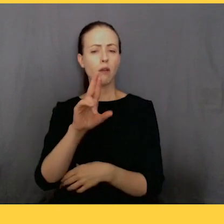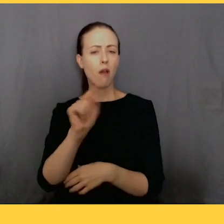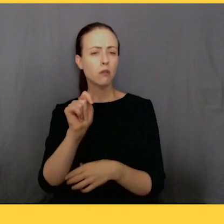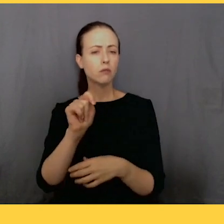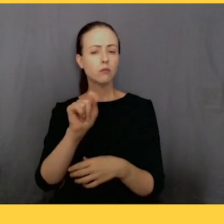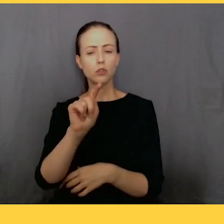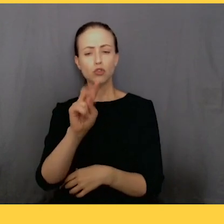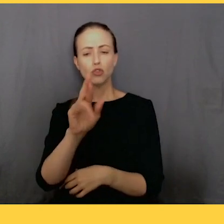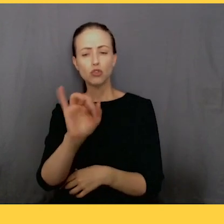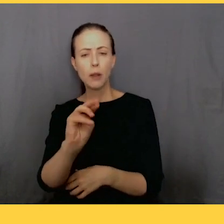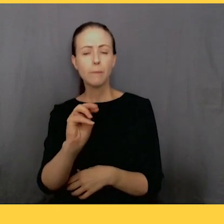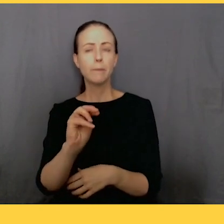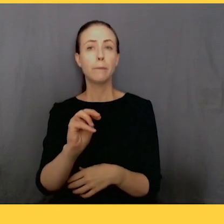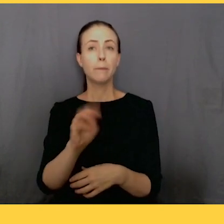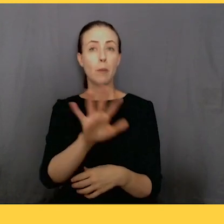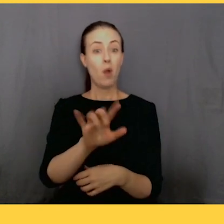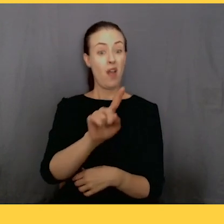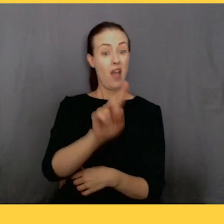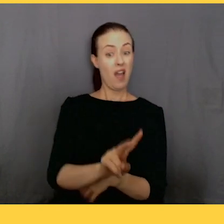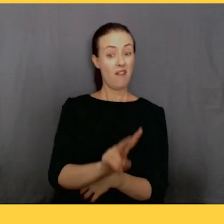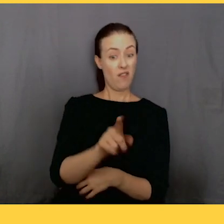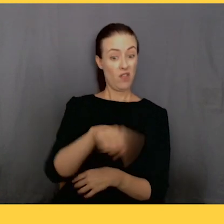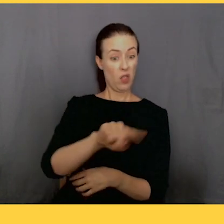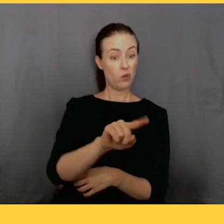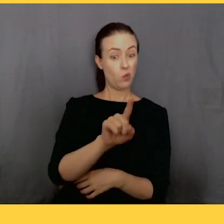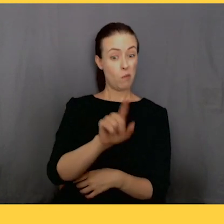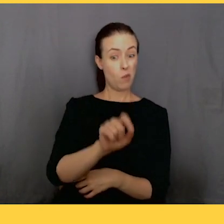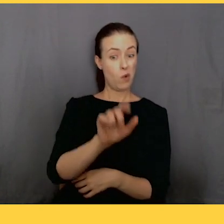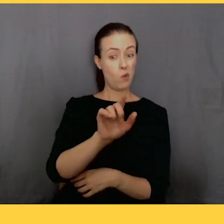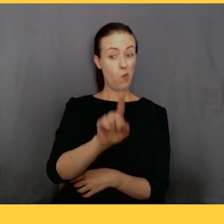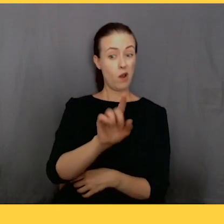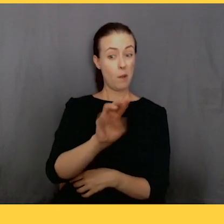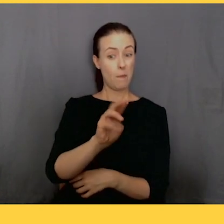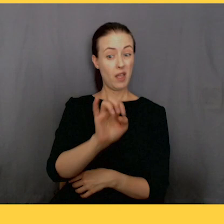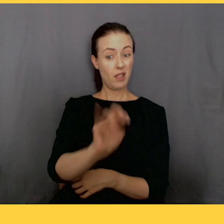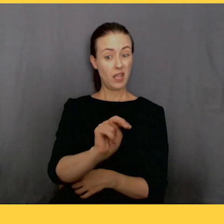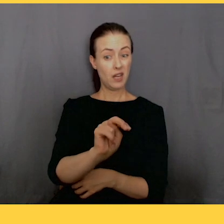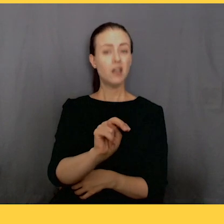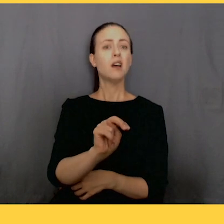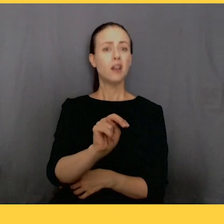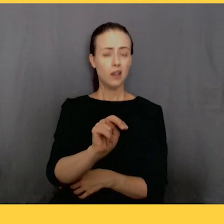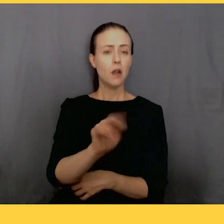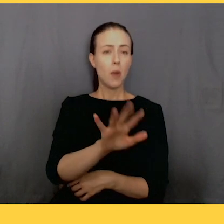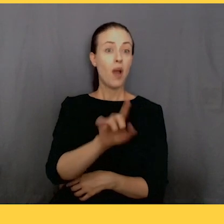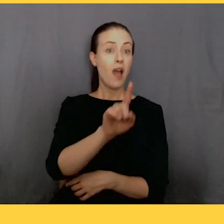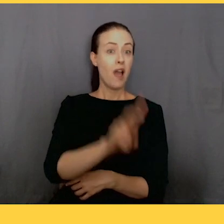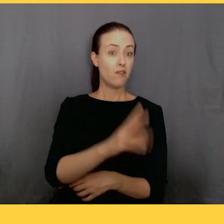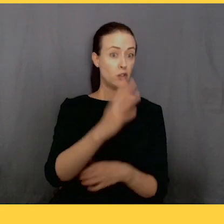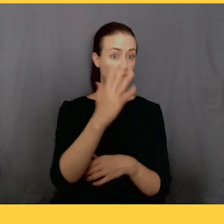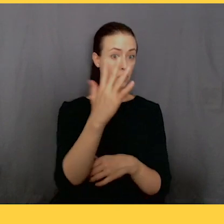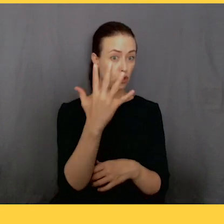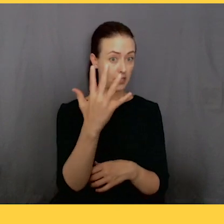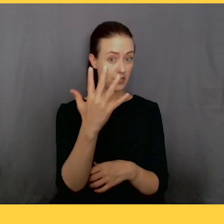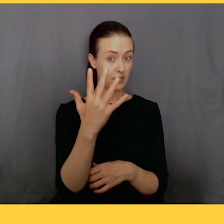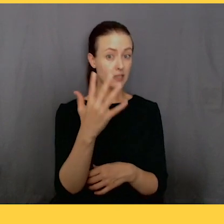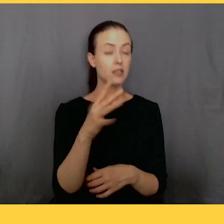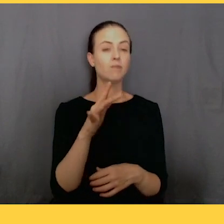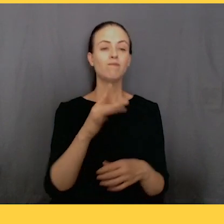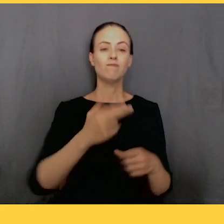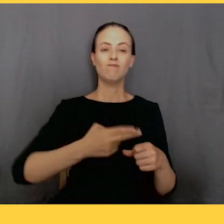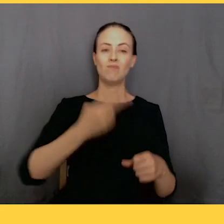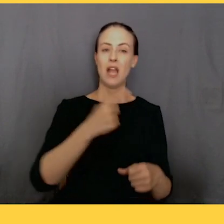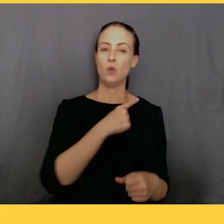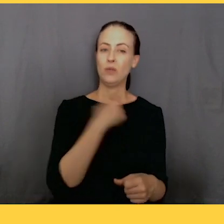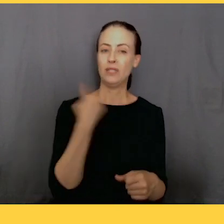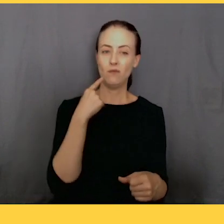are in high fire risk area, as I mentioned, that are identified by California Public Utility Commission. And in these high